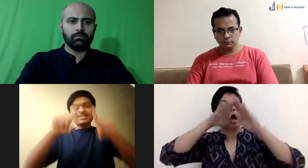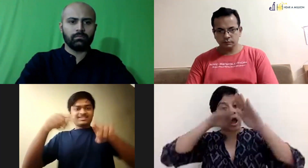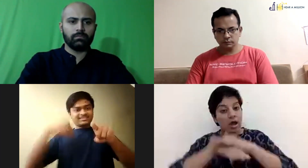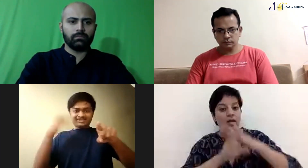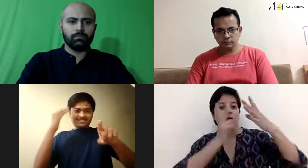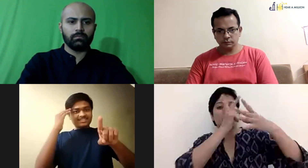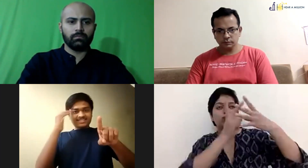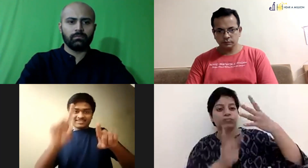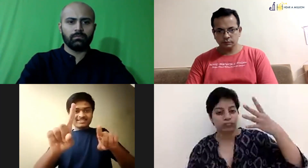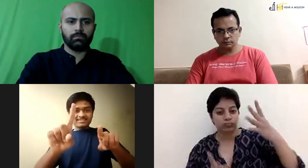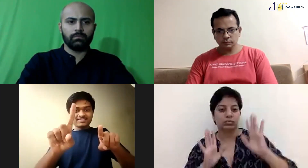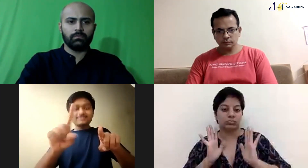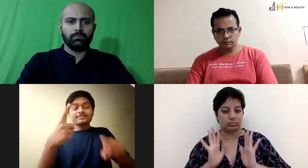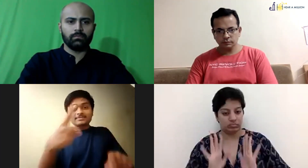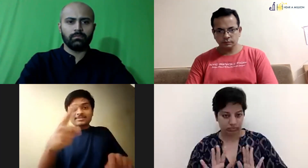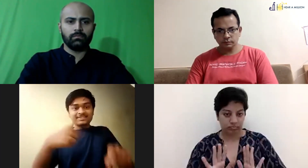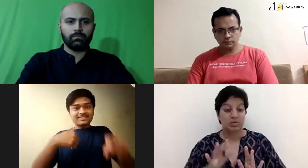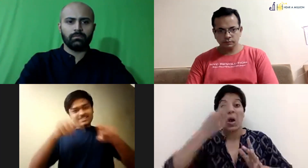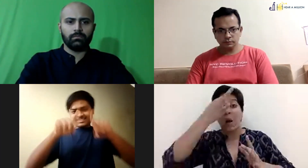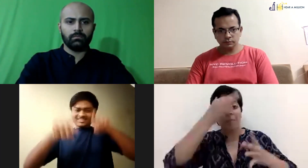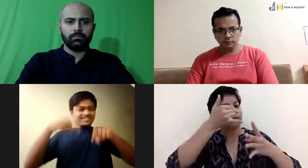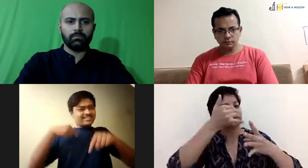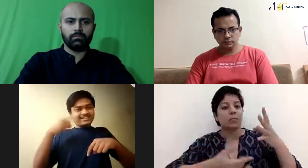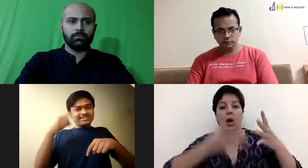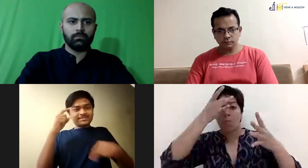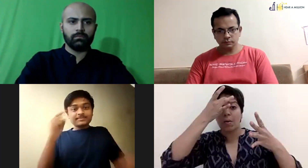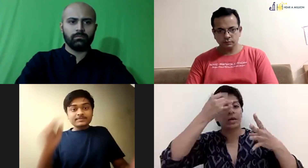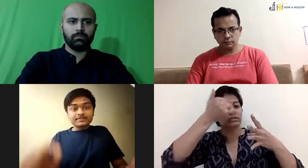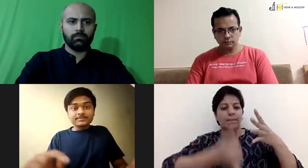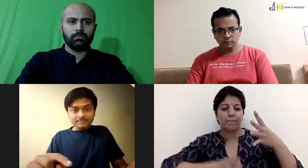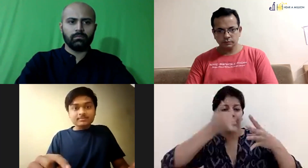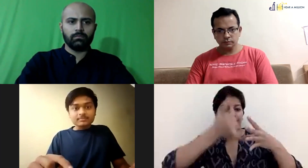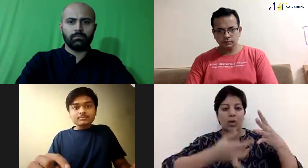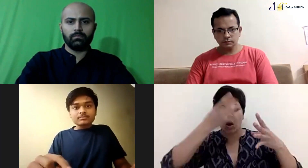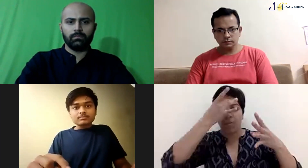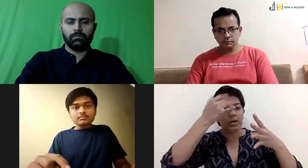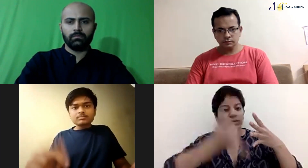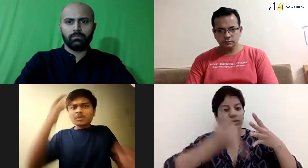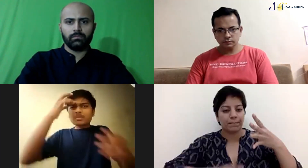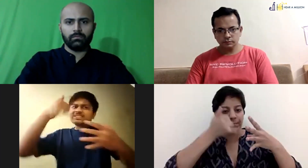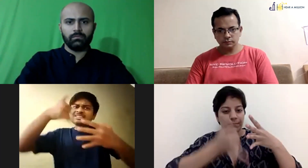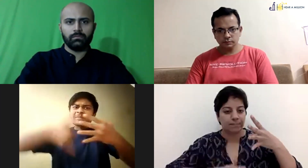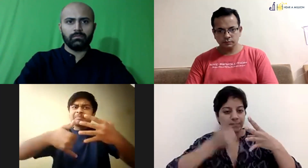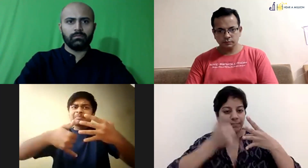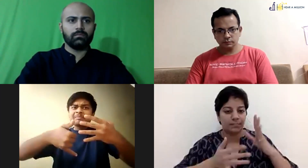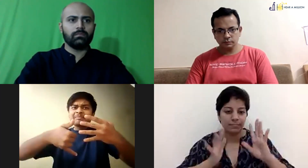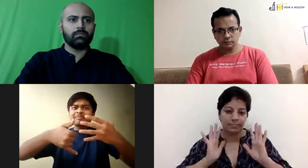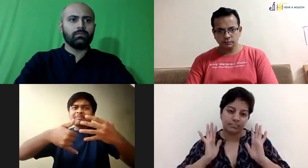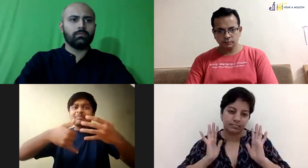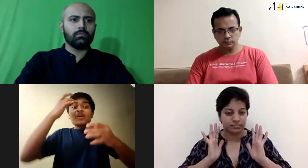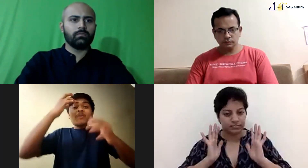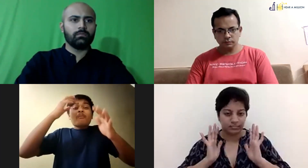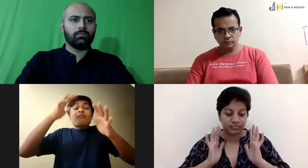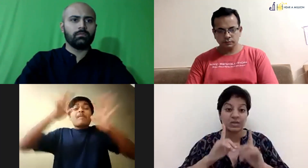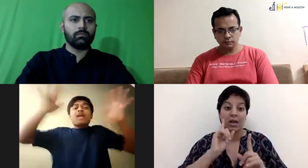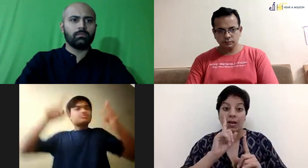the variation in the Usher syndrome thing. So yeah, problem is same. We all of them. Problem